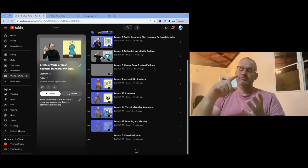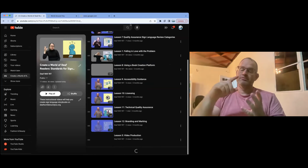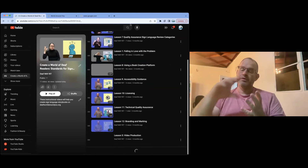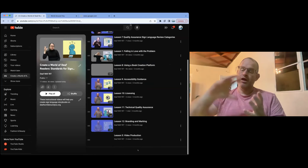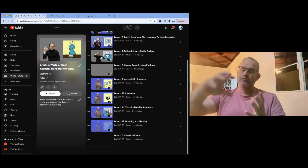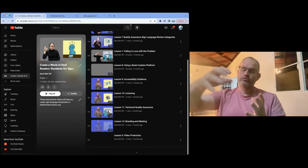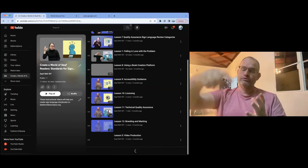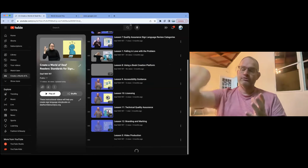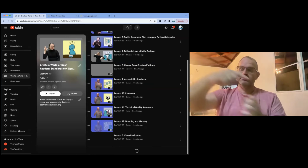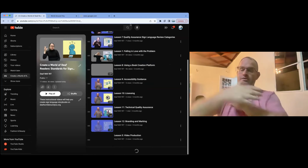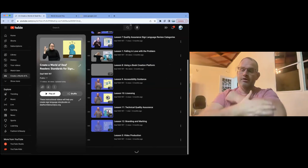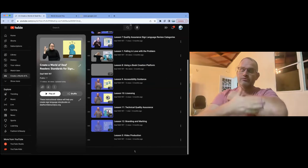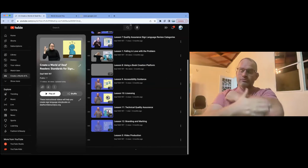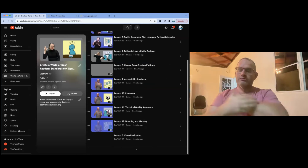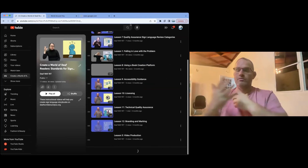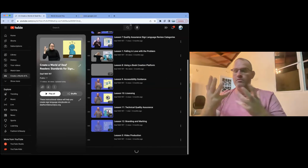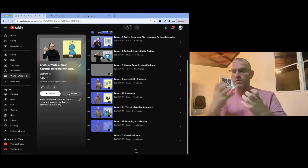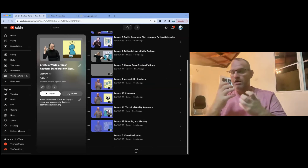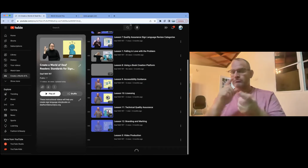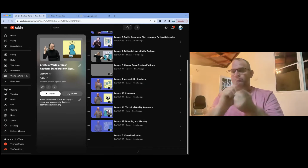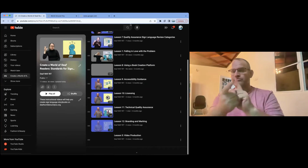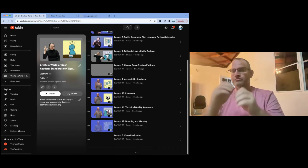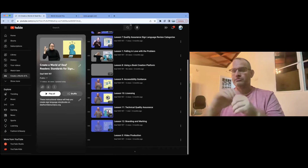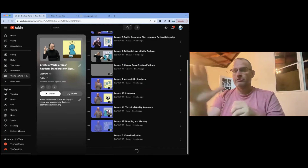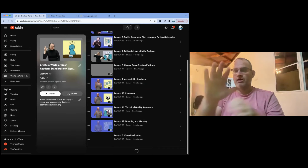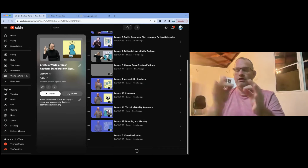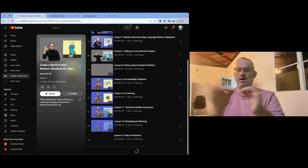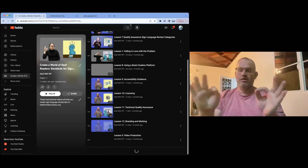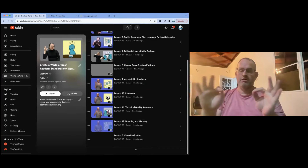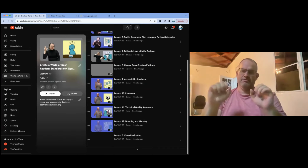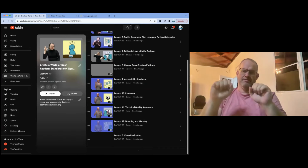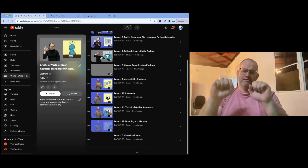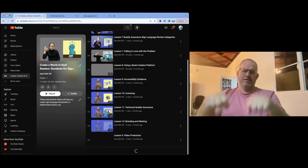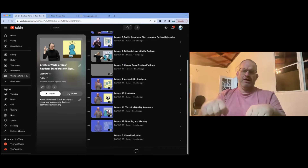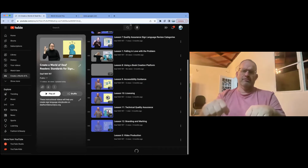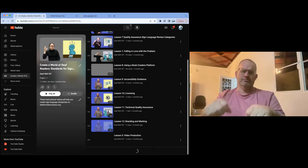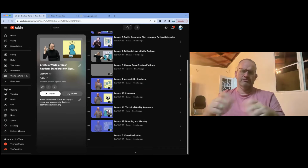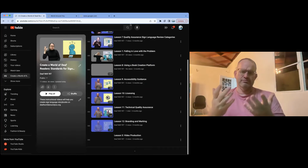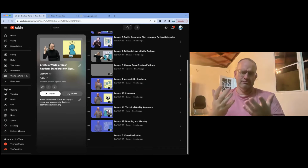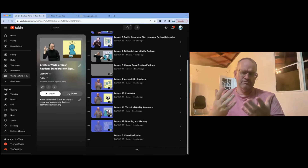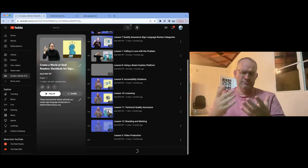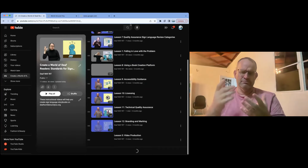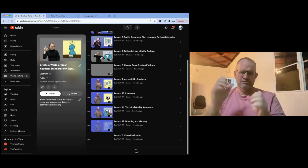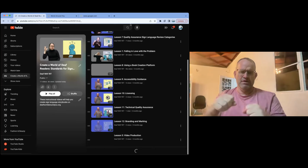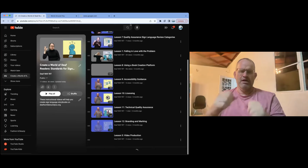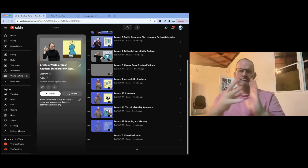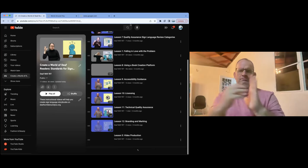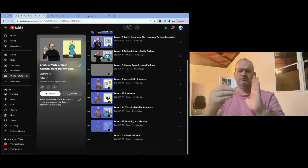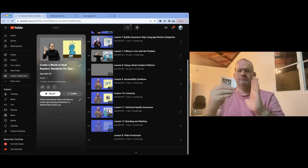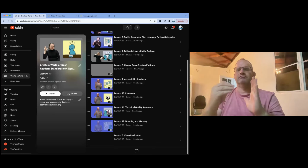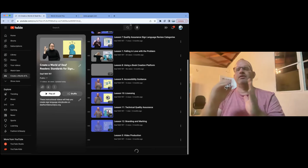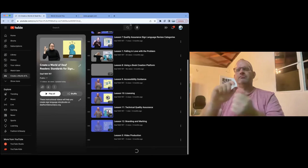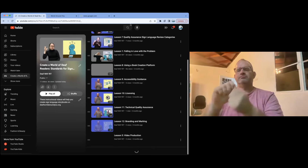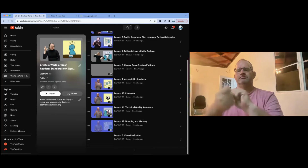we encourage you also, depending upon what country you are in, if you would like to take these and translate them into your own